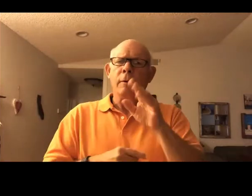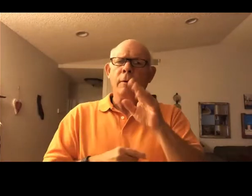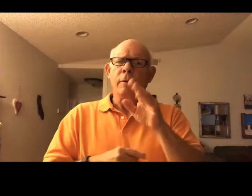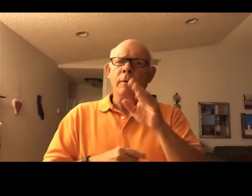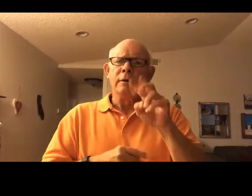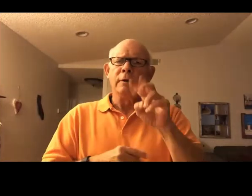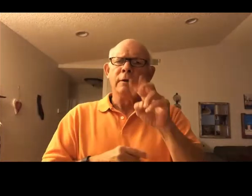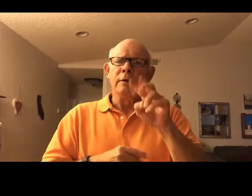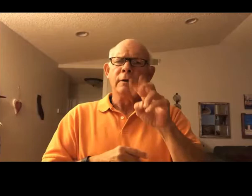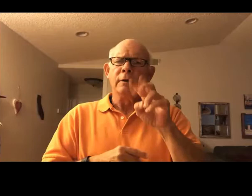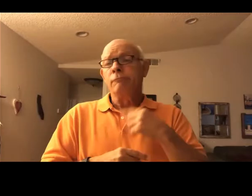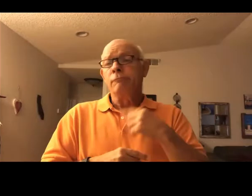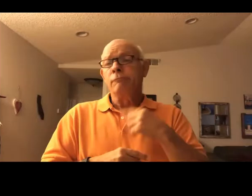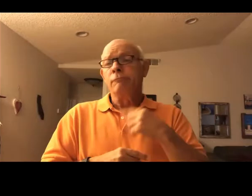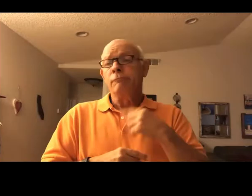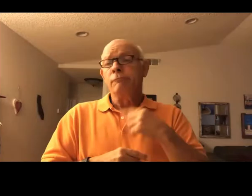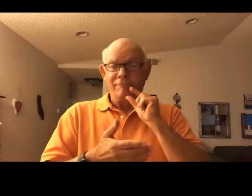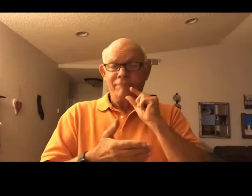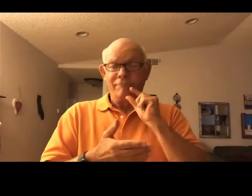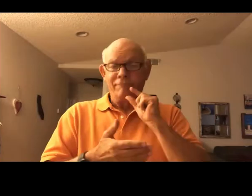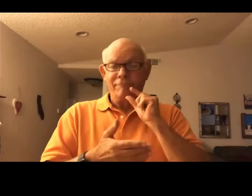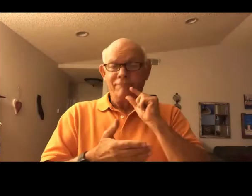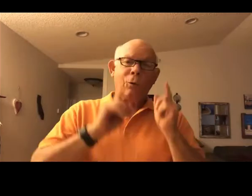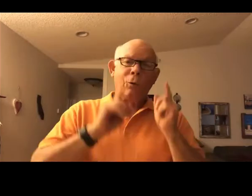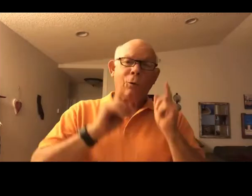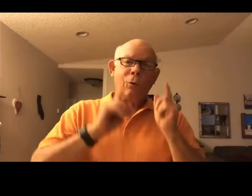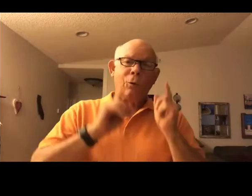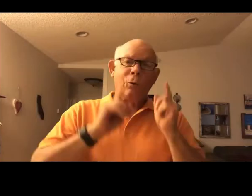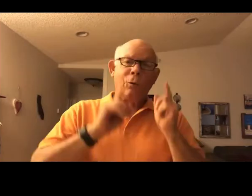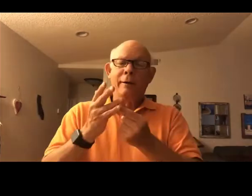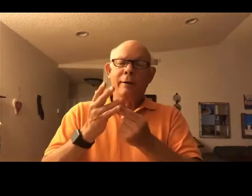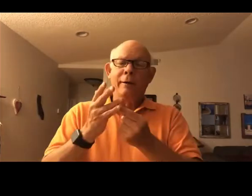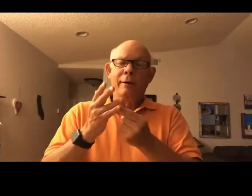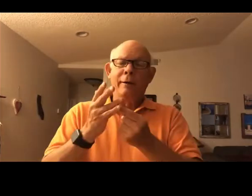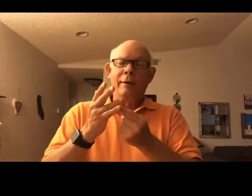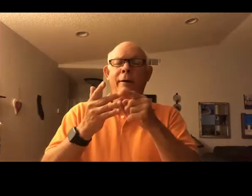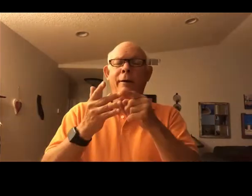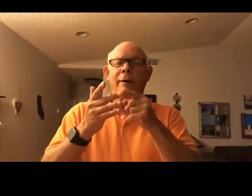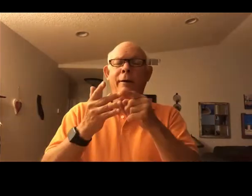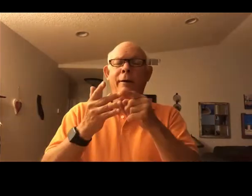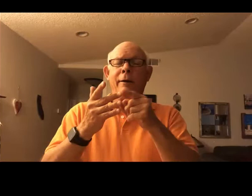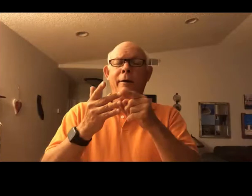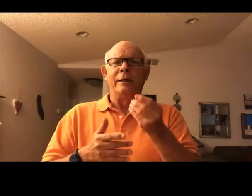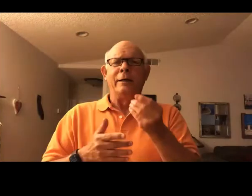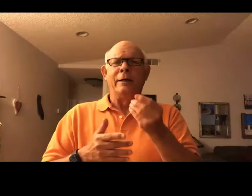gave me a passport to take with me to Gallaudet College. And so when I got to Gallaudet,